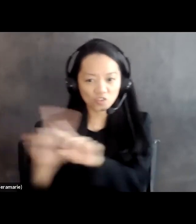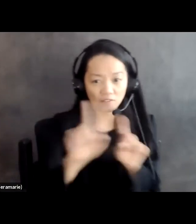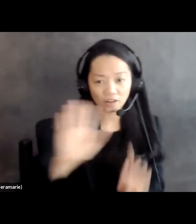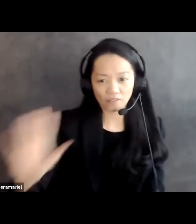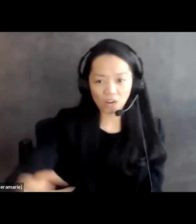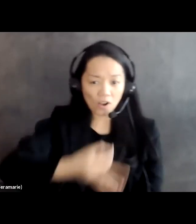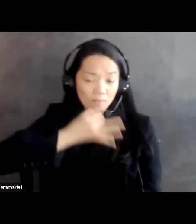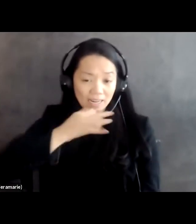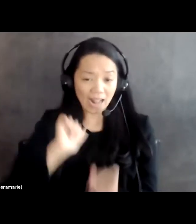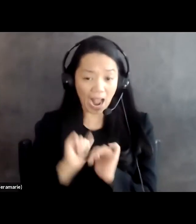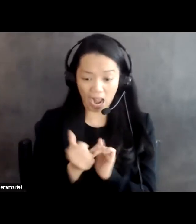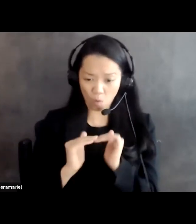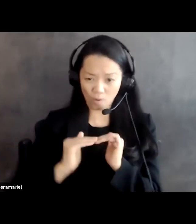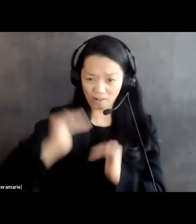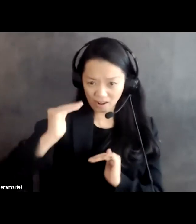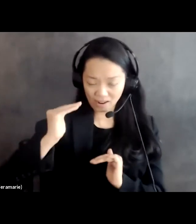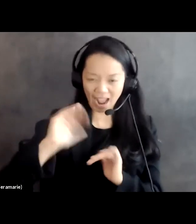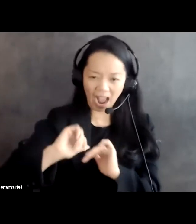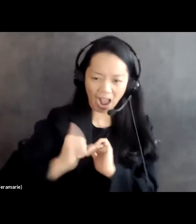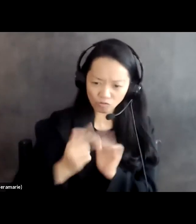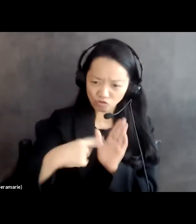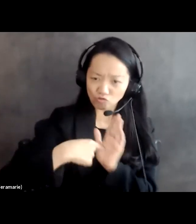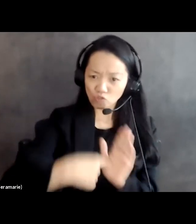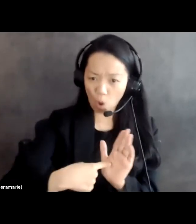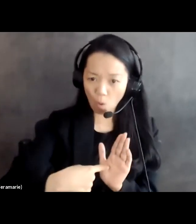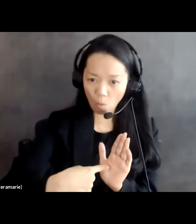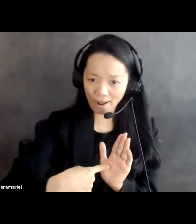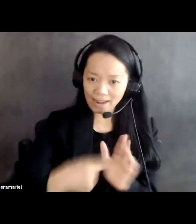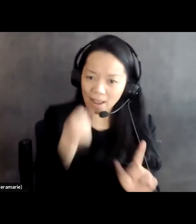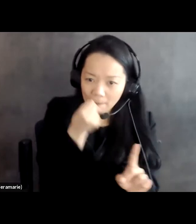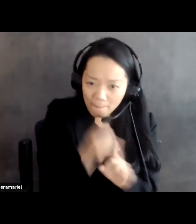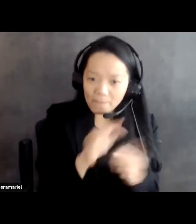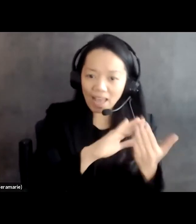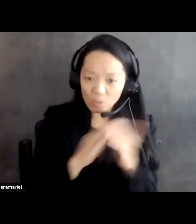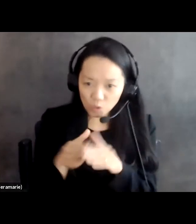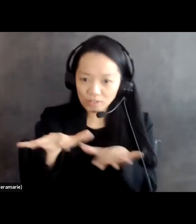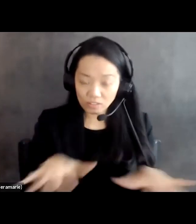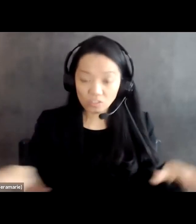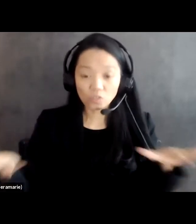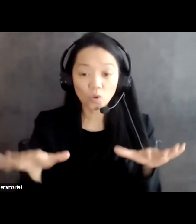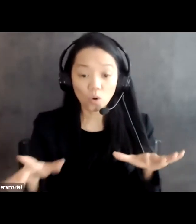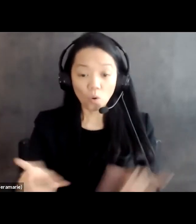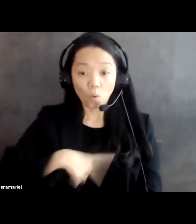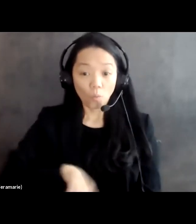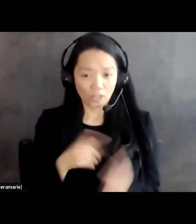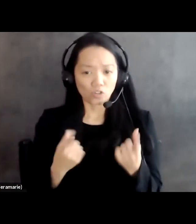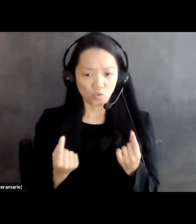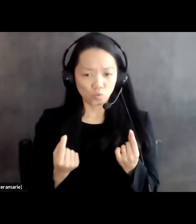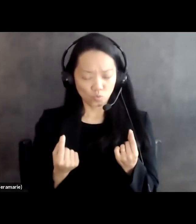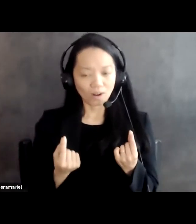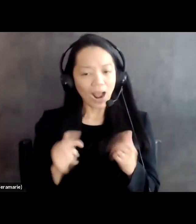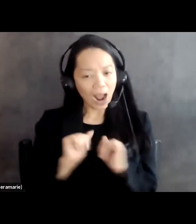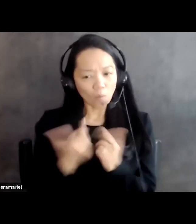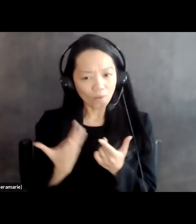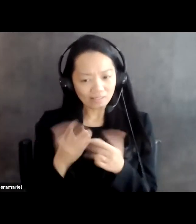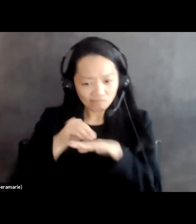and how these inequities manifest themselves and impact our communities and what we can do about it.